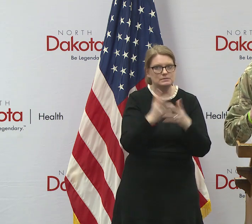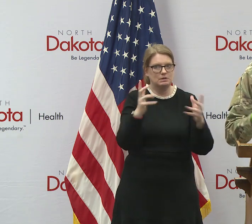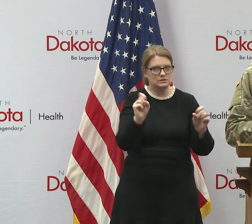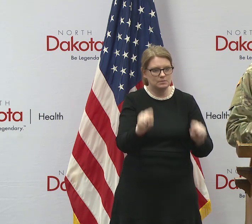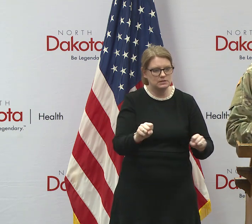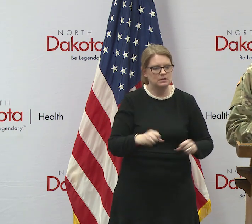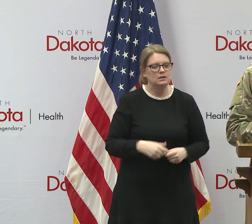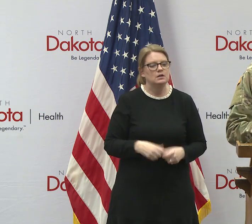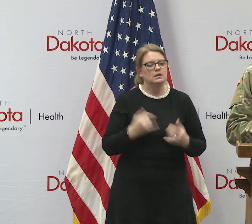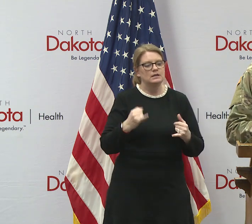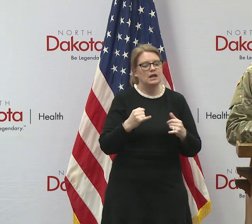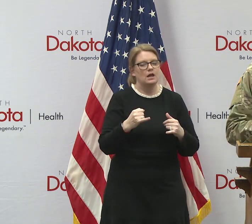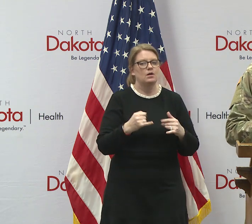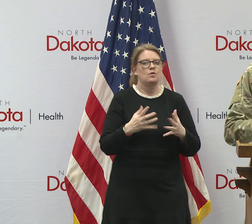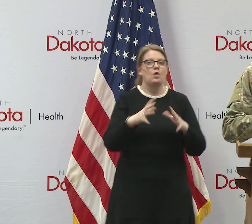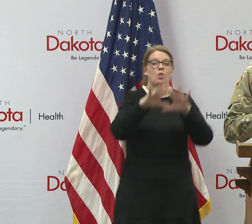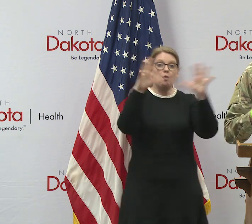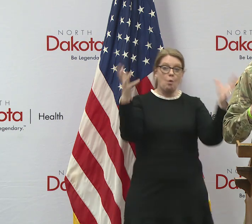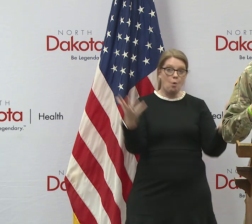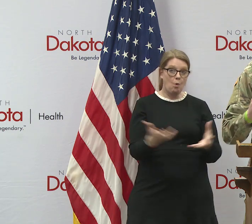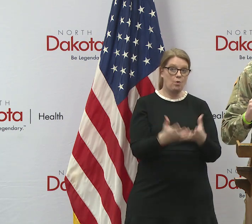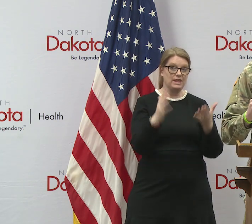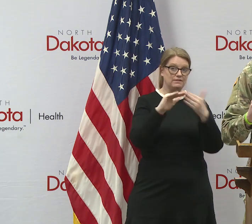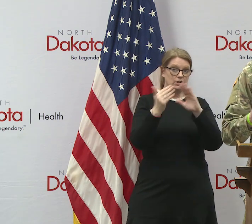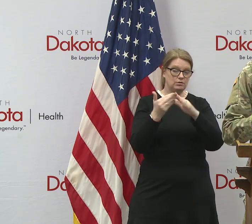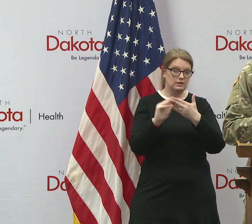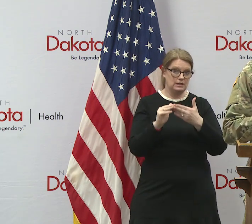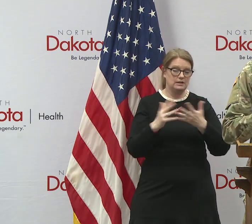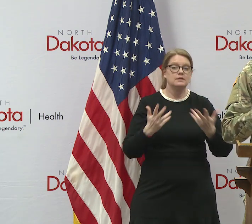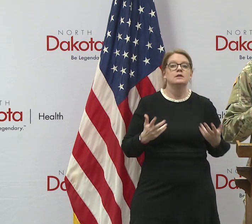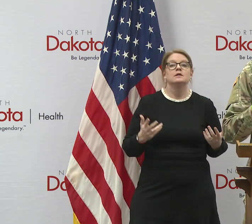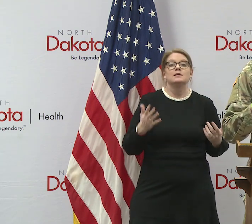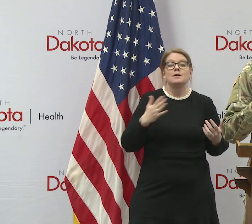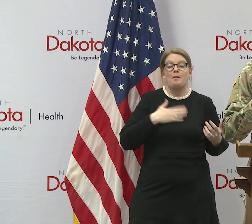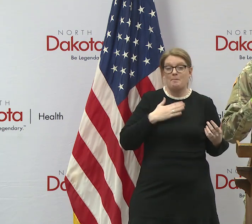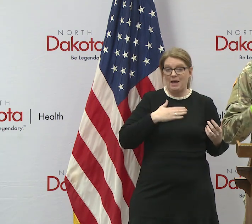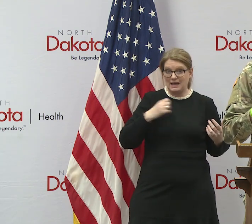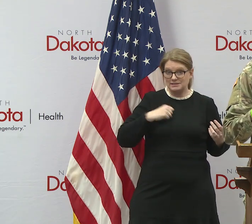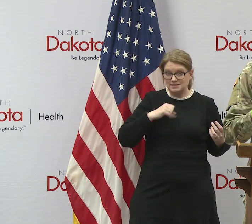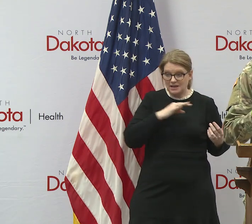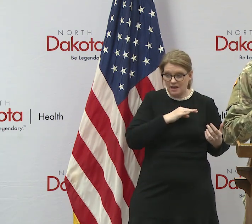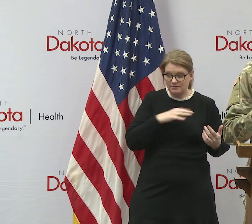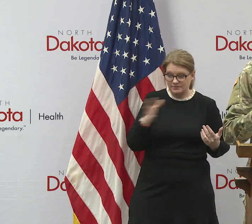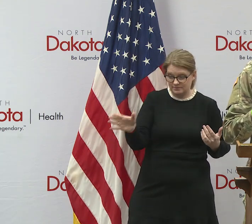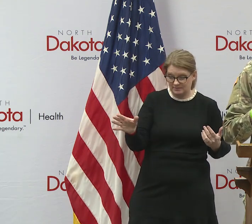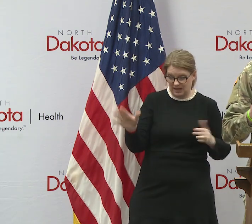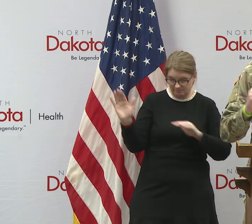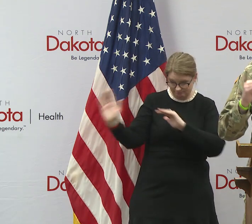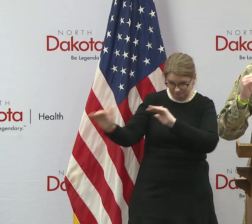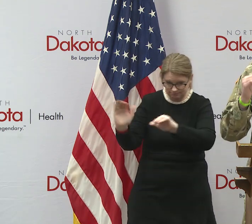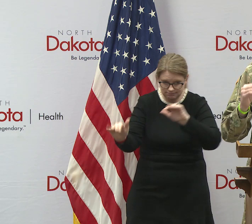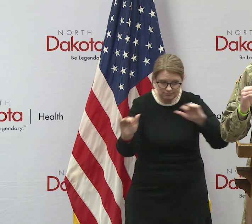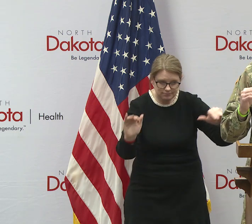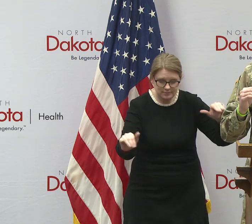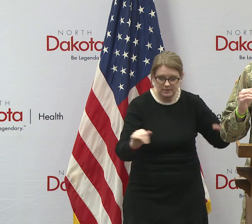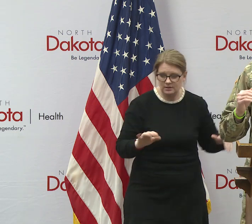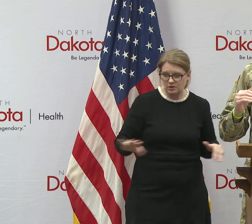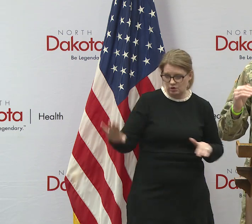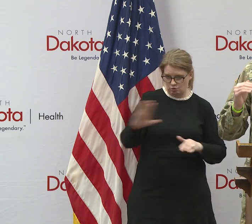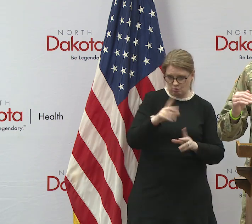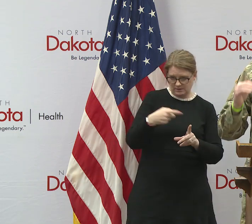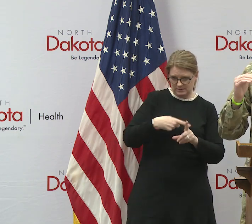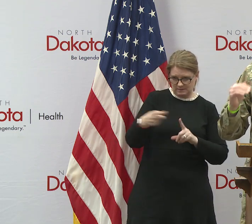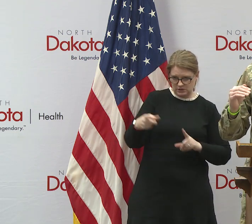the whole community. What I tell my staff is whatever your specialty is, you got to be thinking every